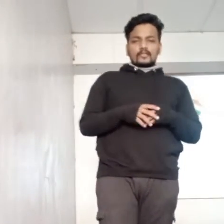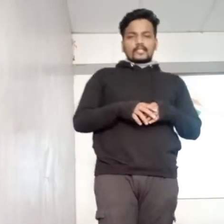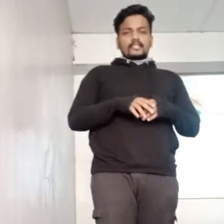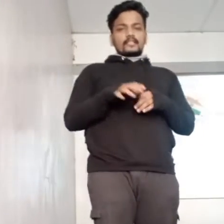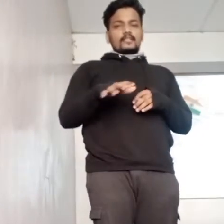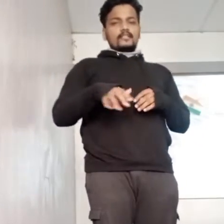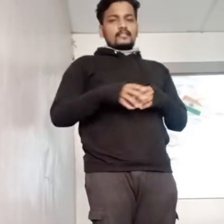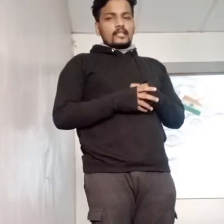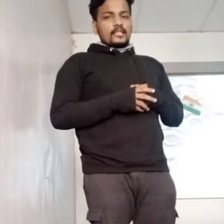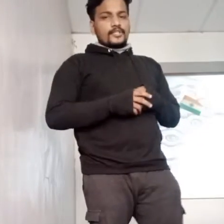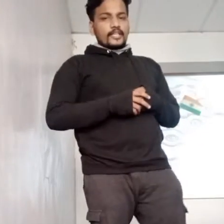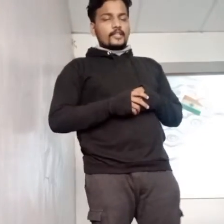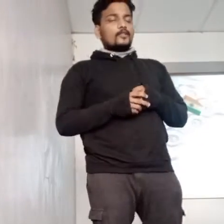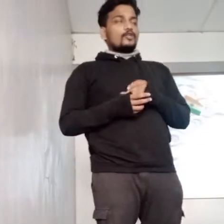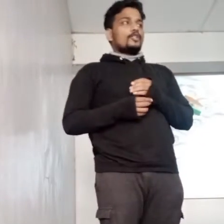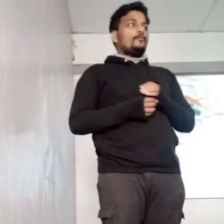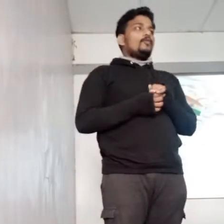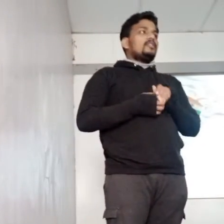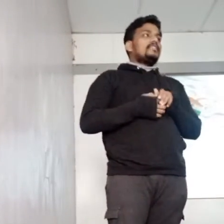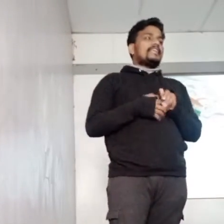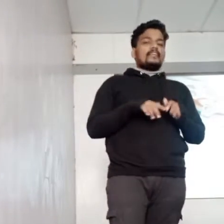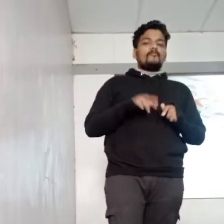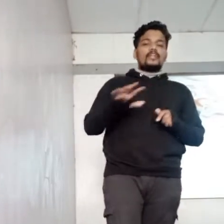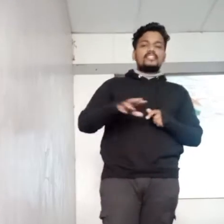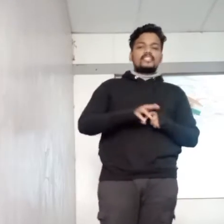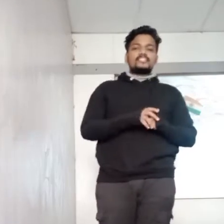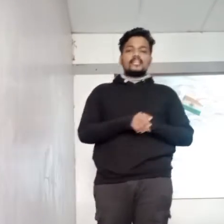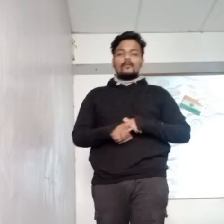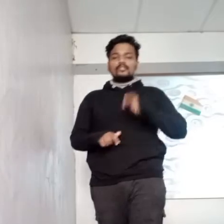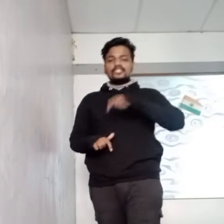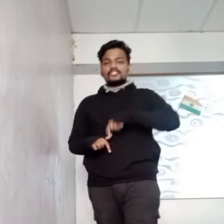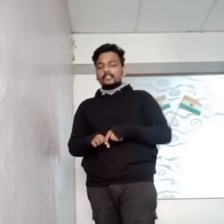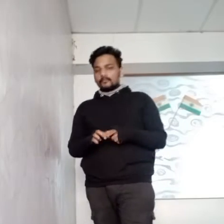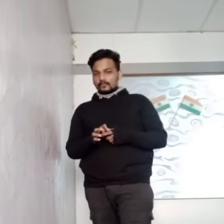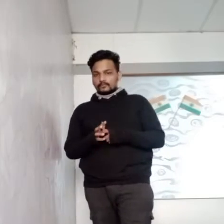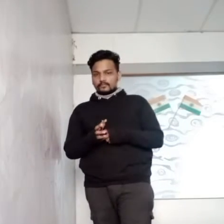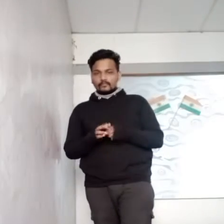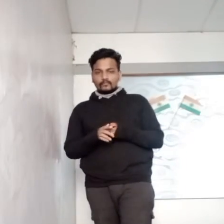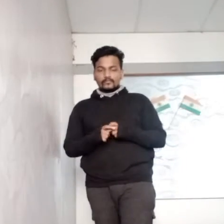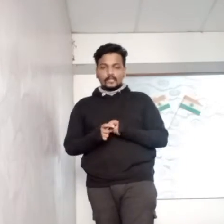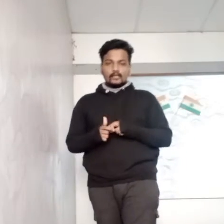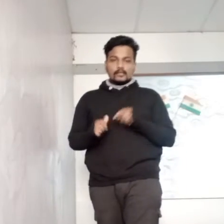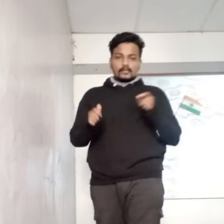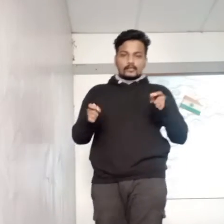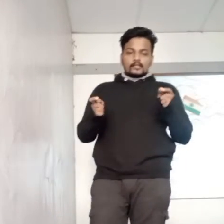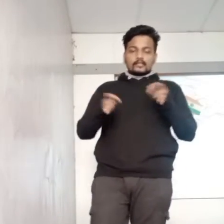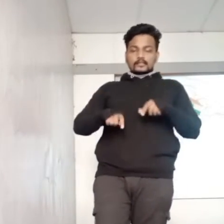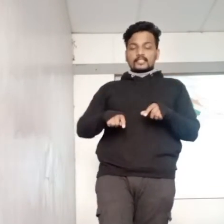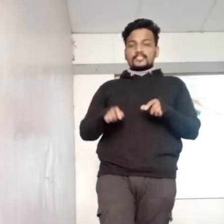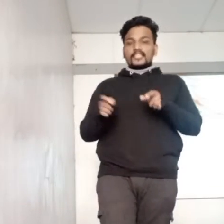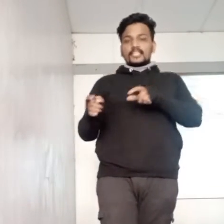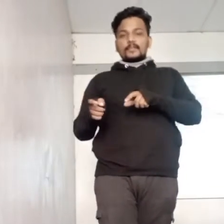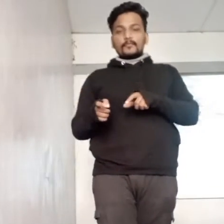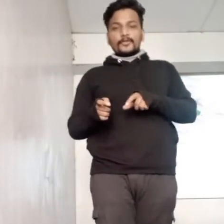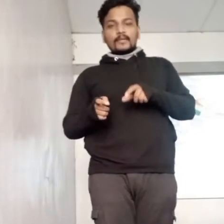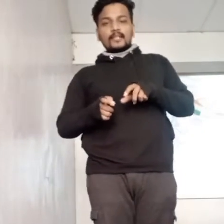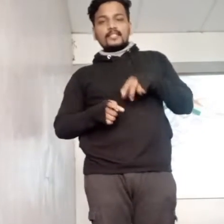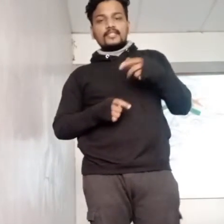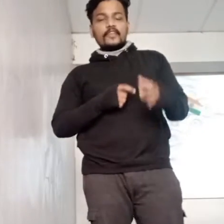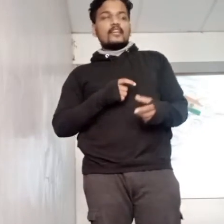in strings constant pool. That time we are discussing about the string pool. The string is immutable. We are not